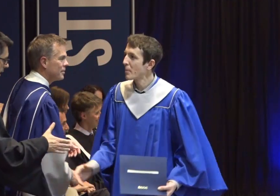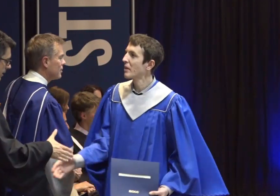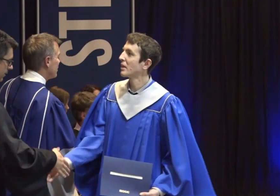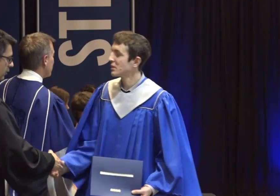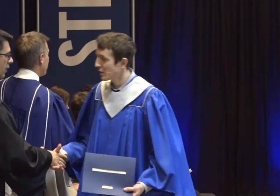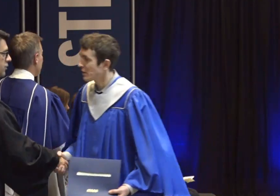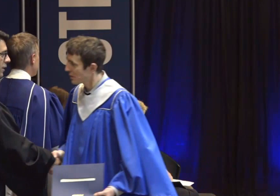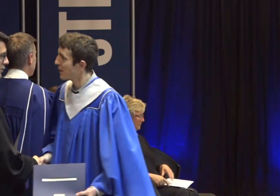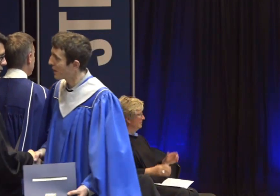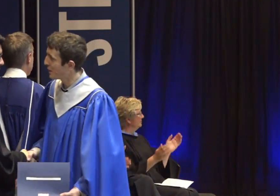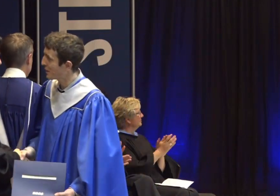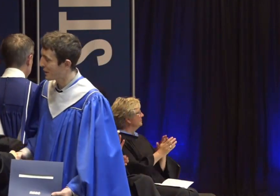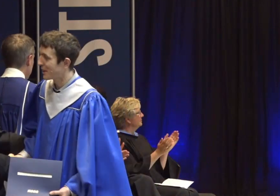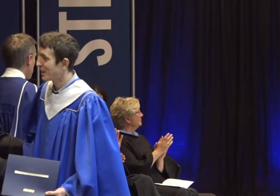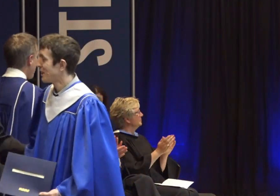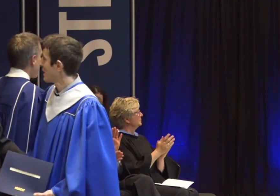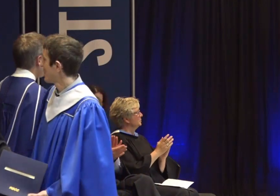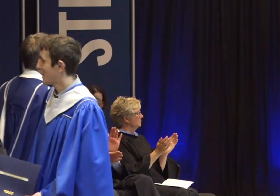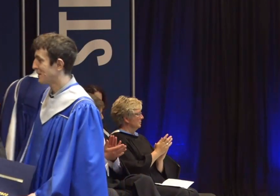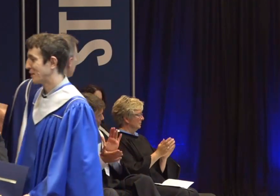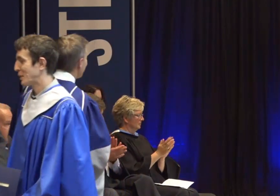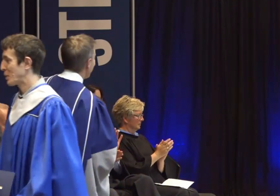Desiree Roy.